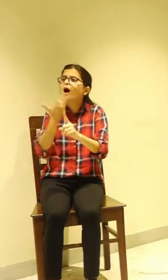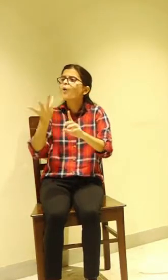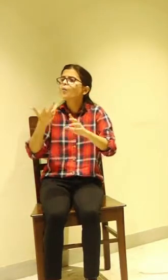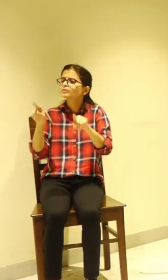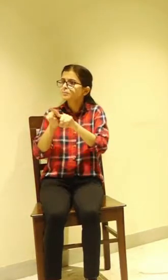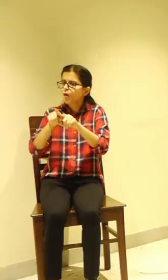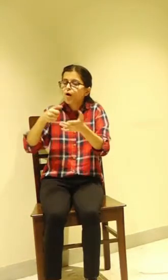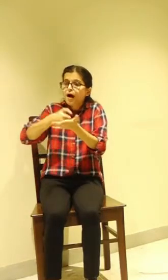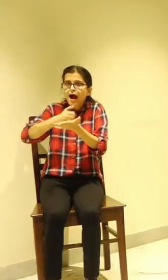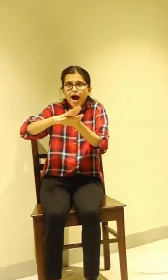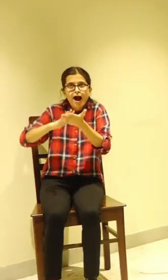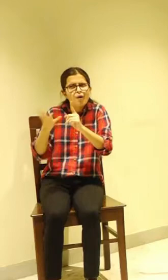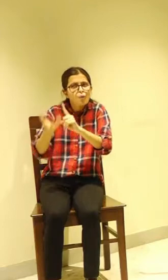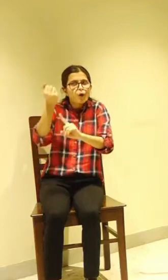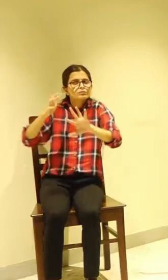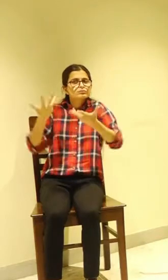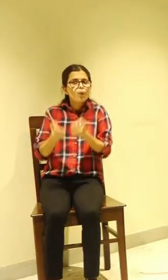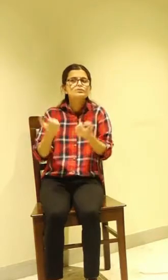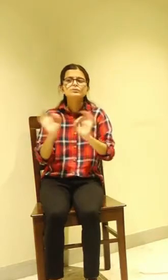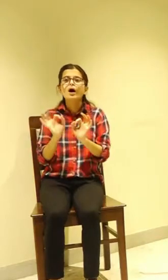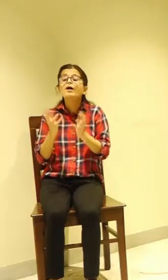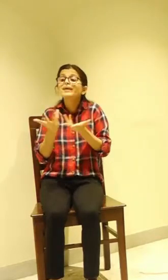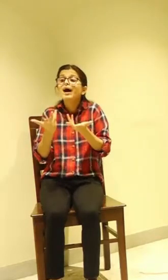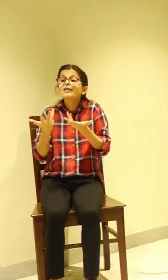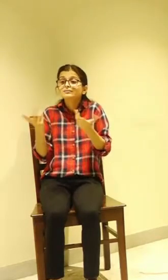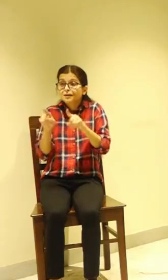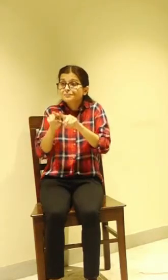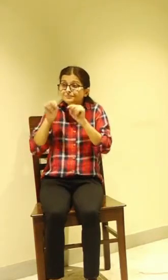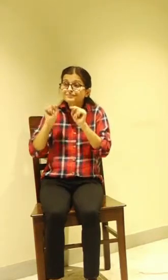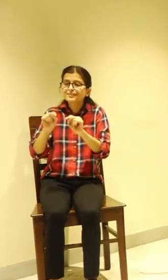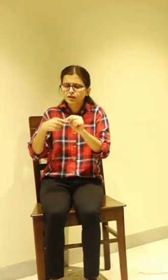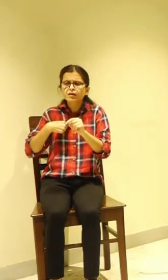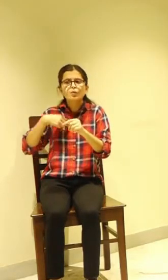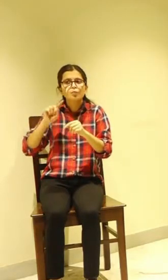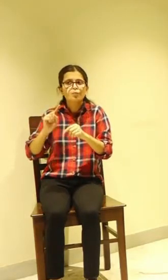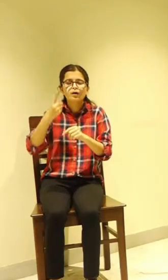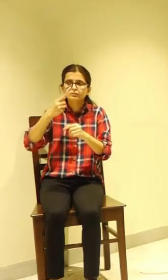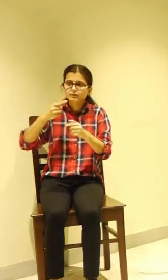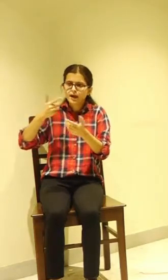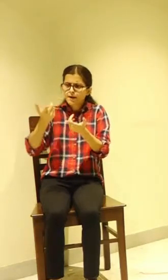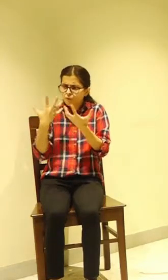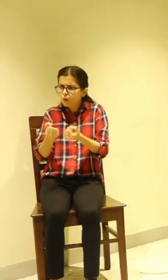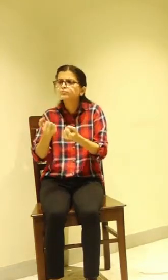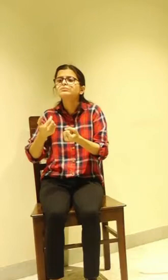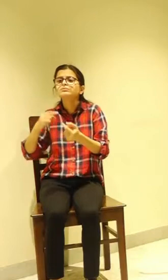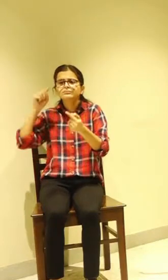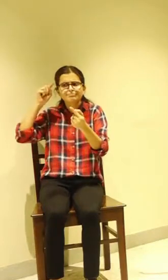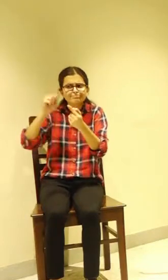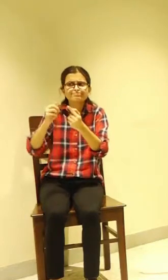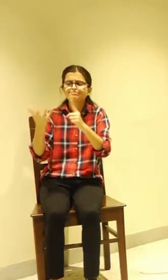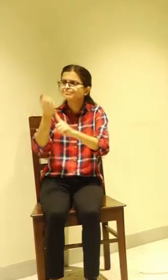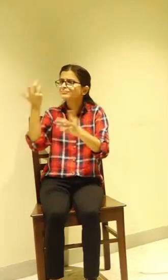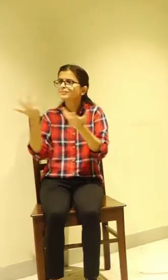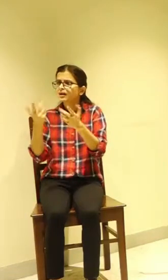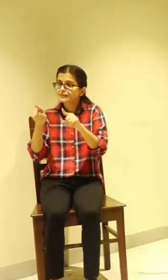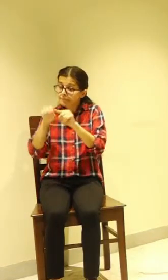basis for achieving it. But to understand what is the guarantee in the first place, what is the minimum core of that right